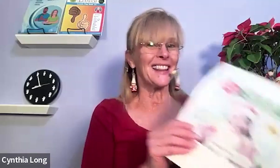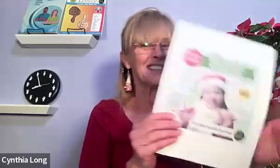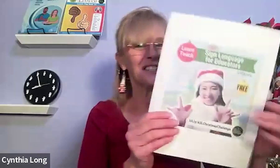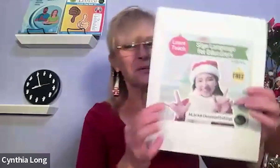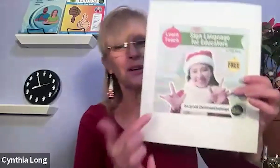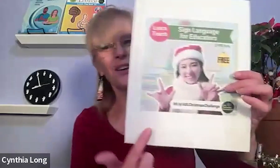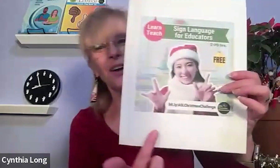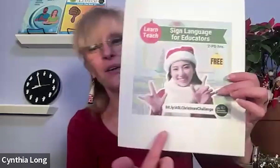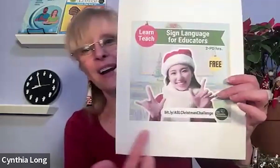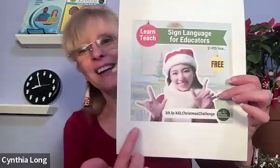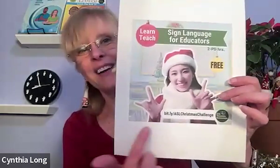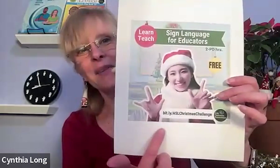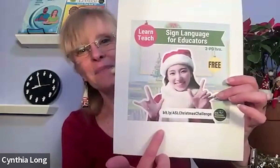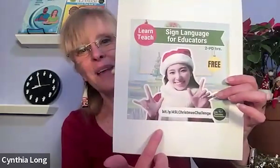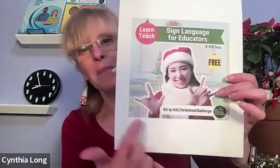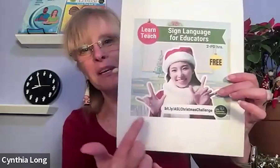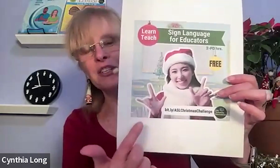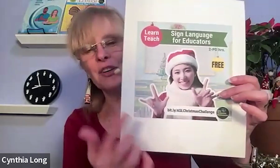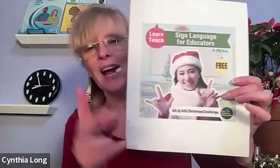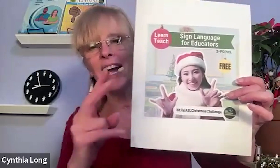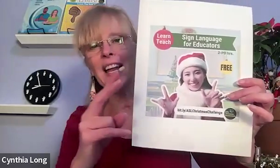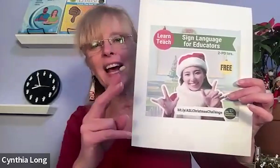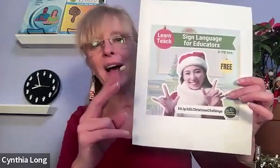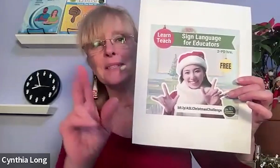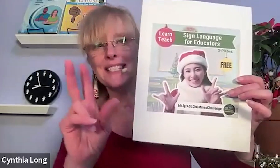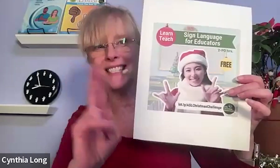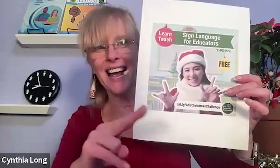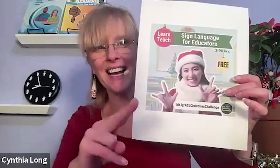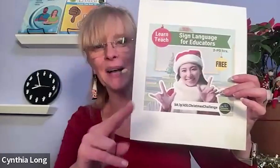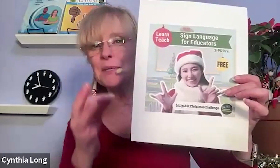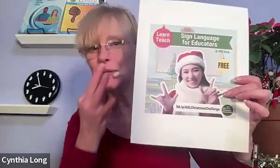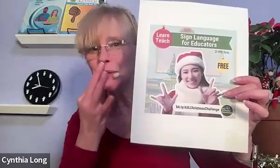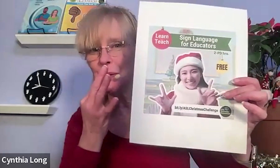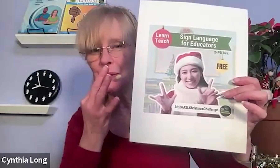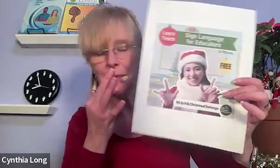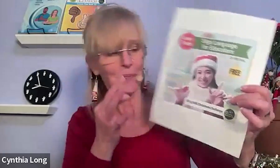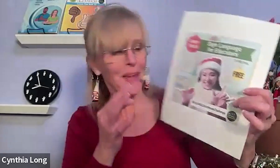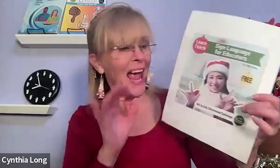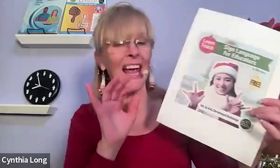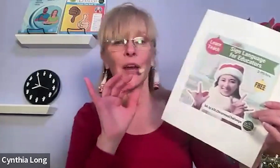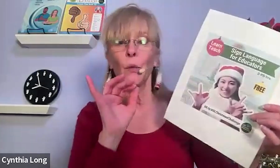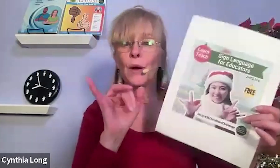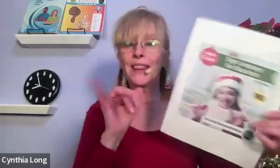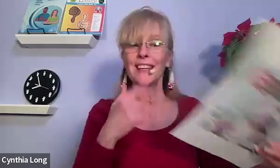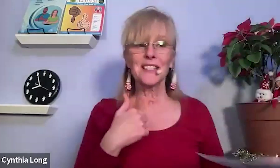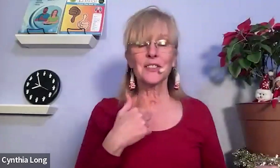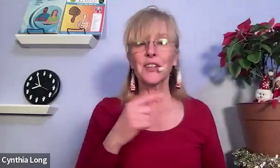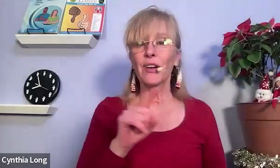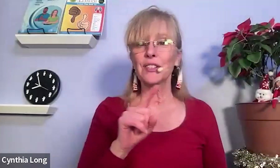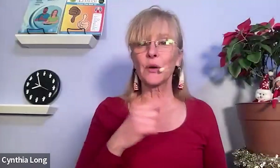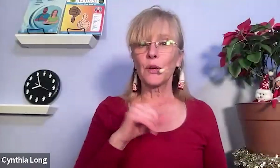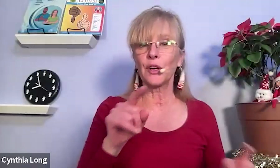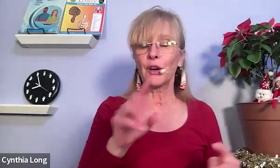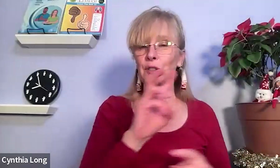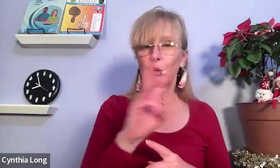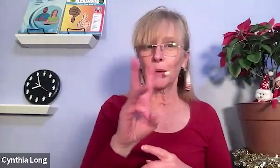again, this is where you go right here. Be sure and sign up soon. And with this, there's also, when you go to the